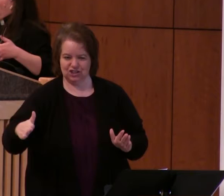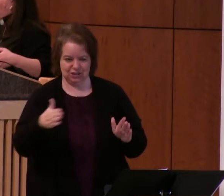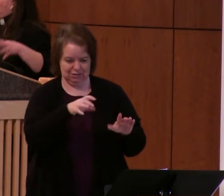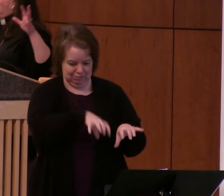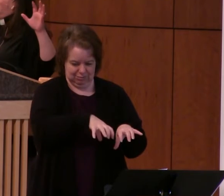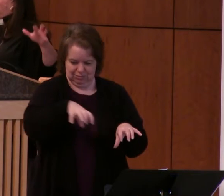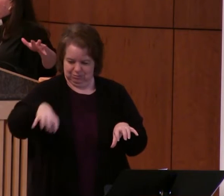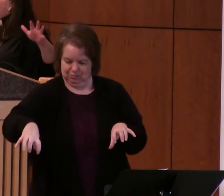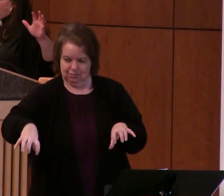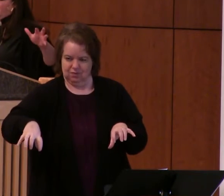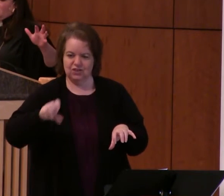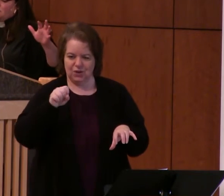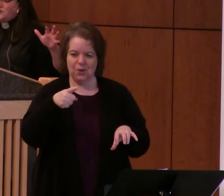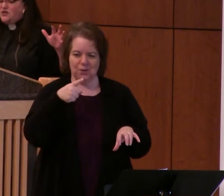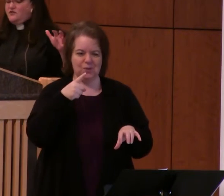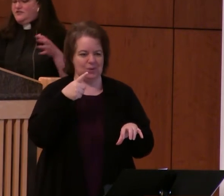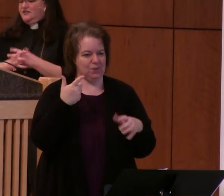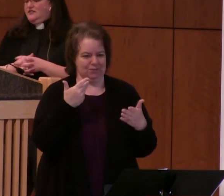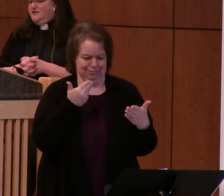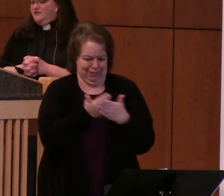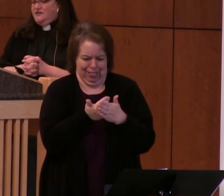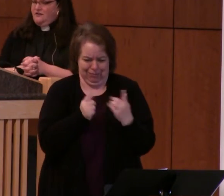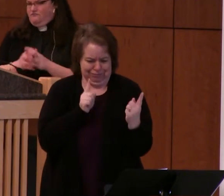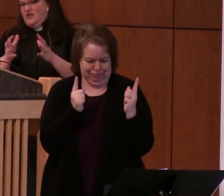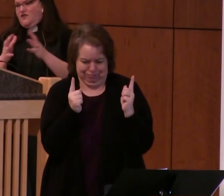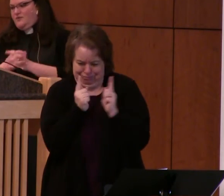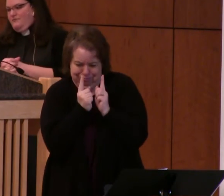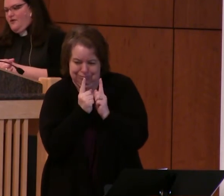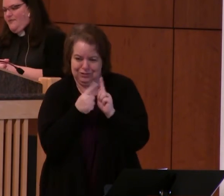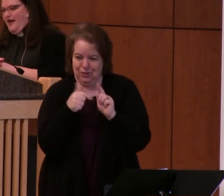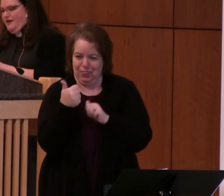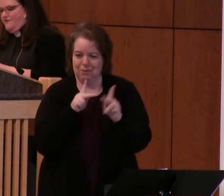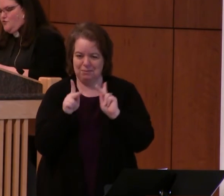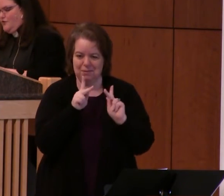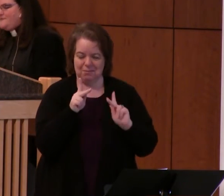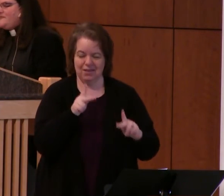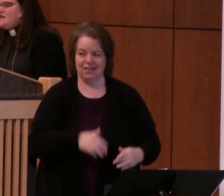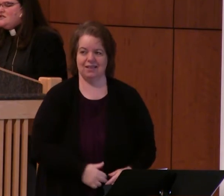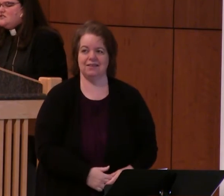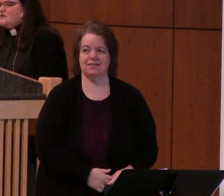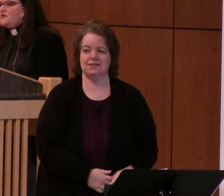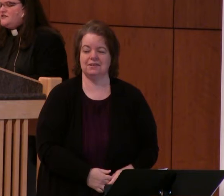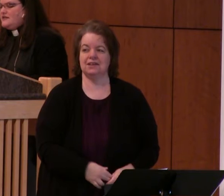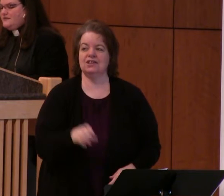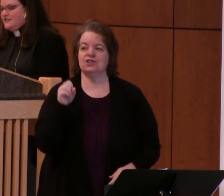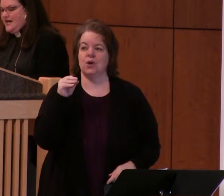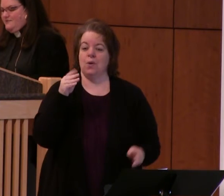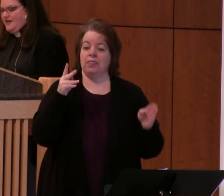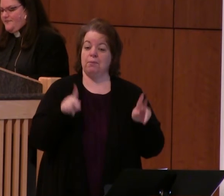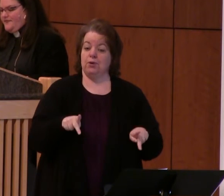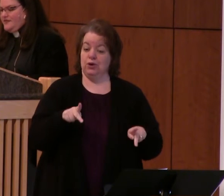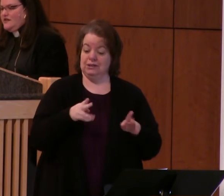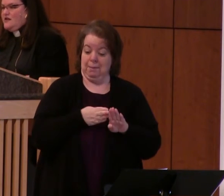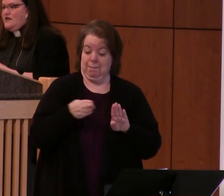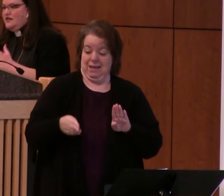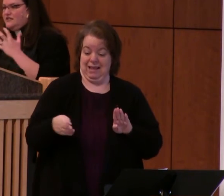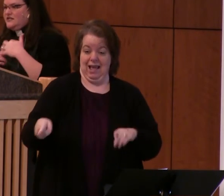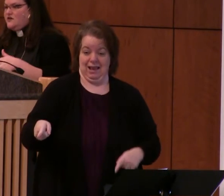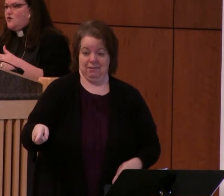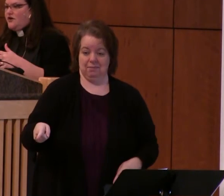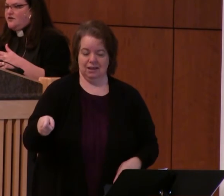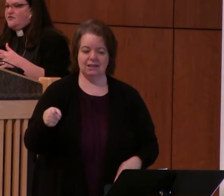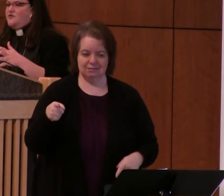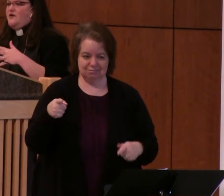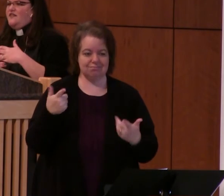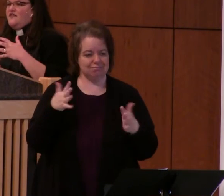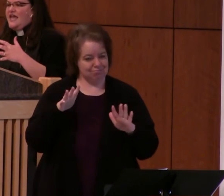helping somebody else, so you're super close to the other people buying food. So the person beside me gets